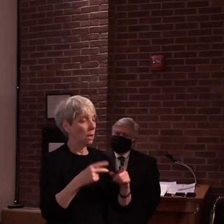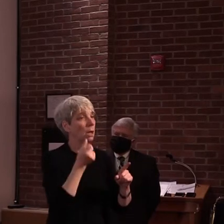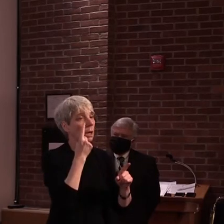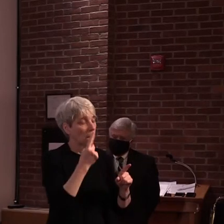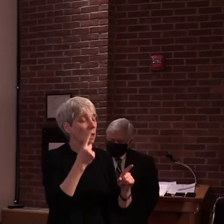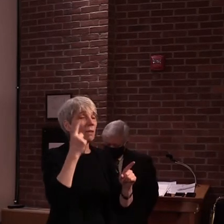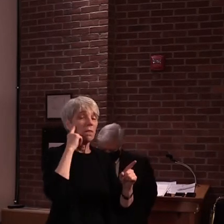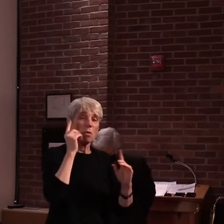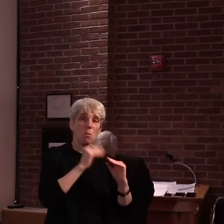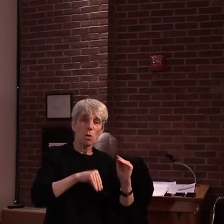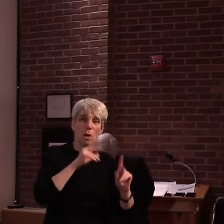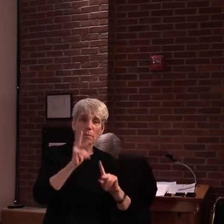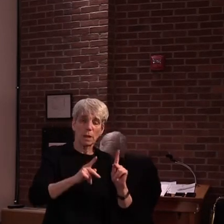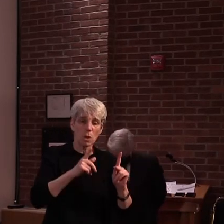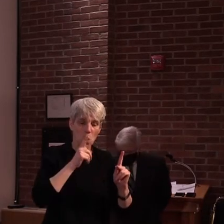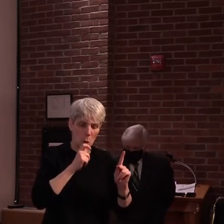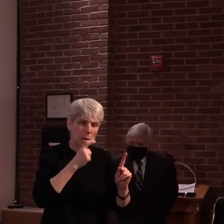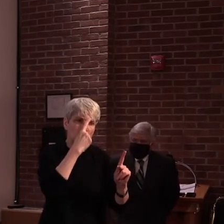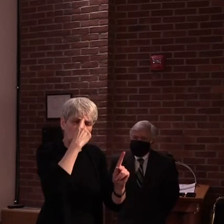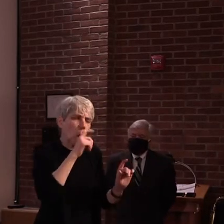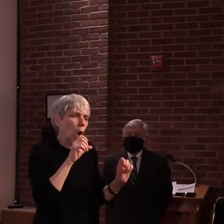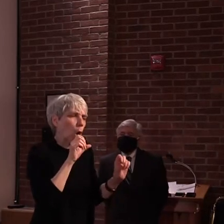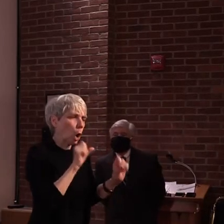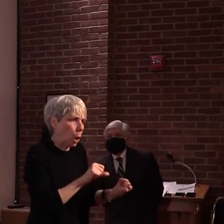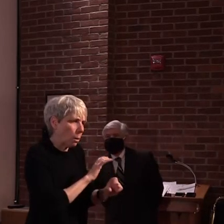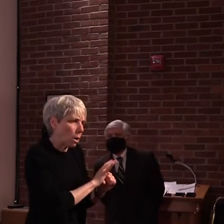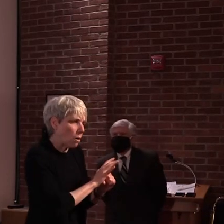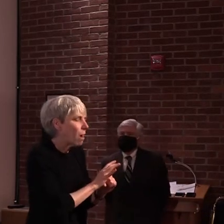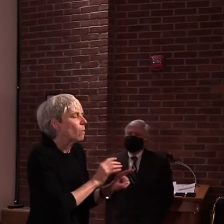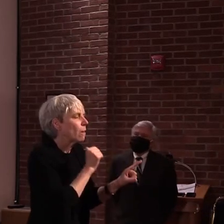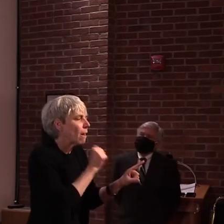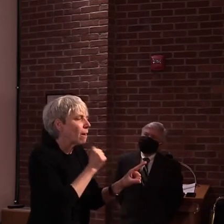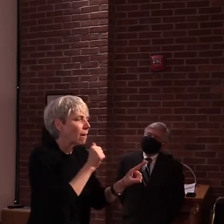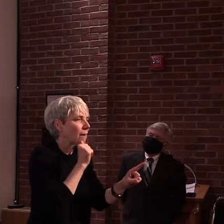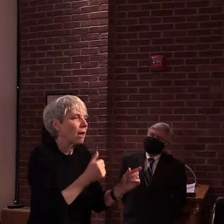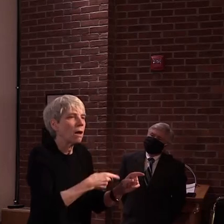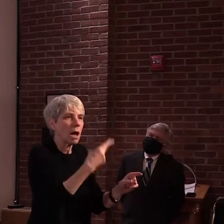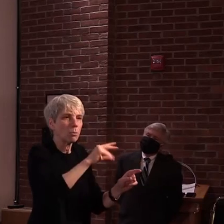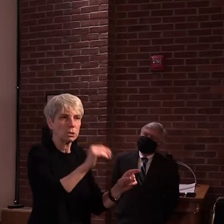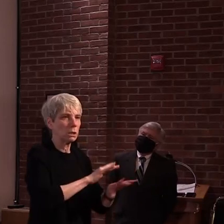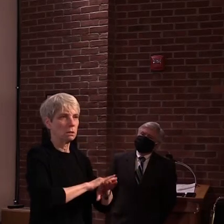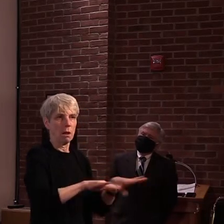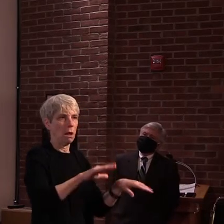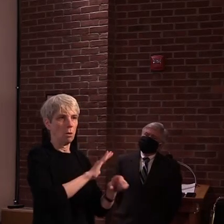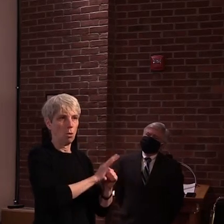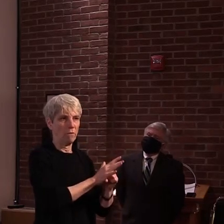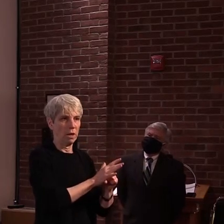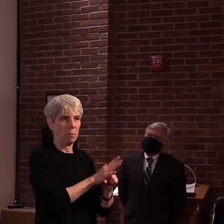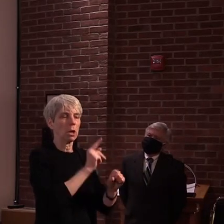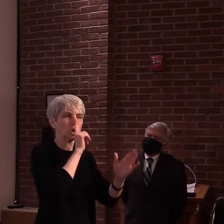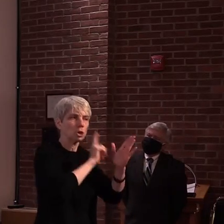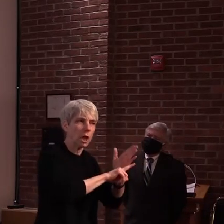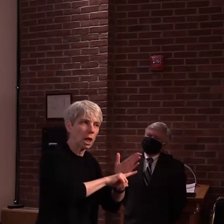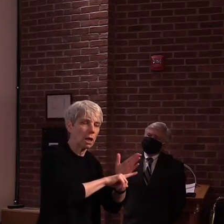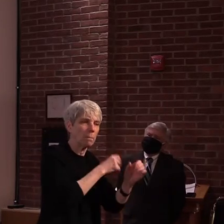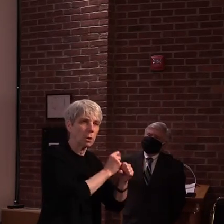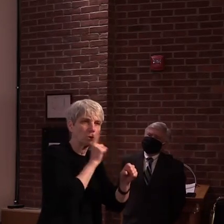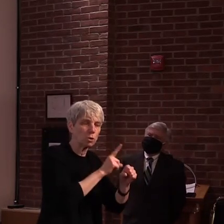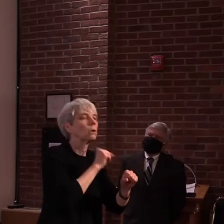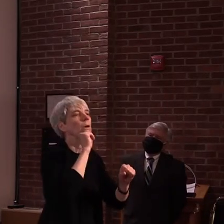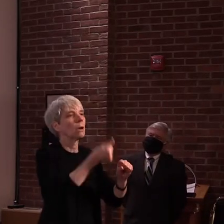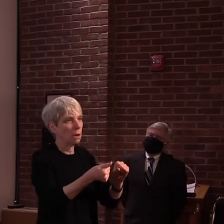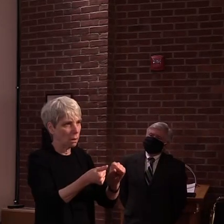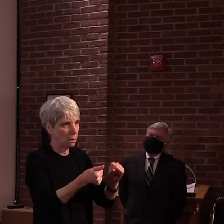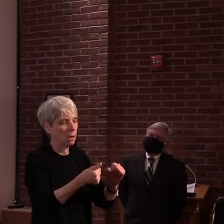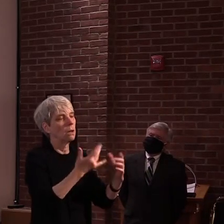the diagnosis that doesn't actually turn into COVID. And so that's just a high